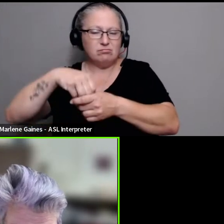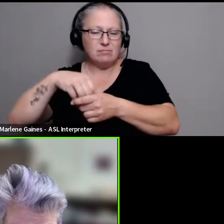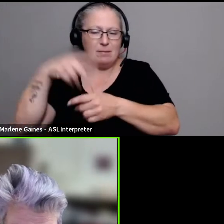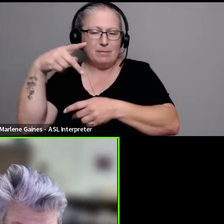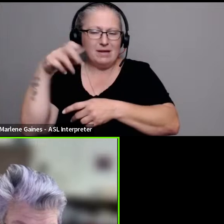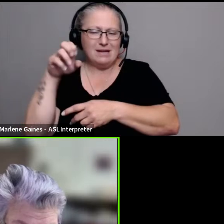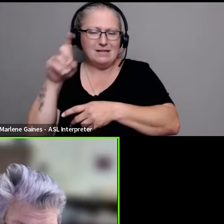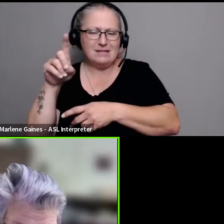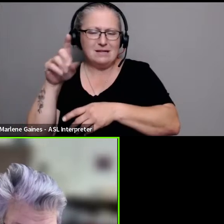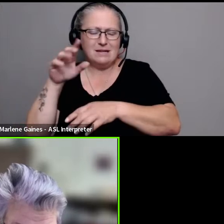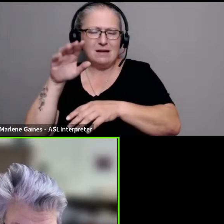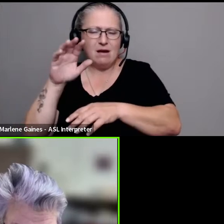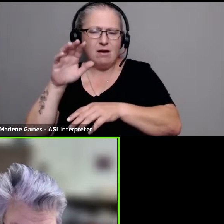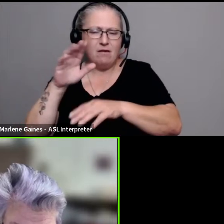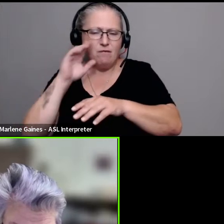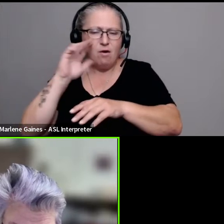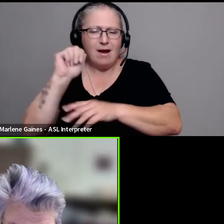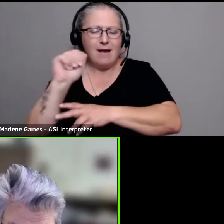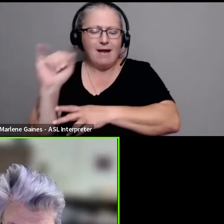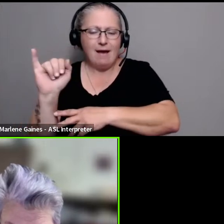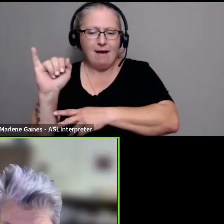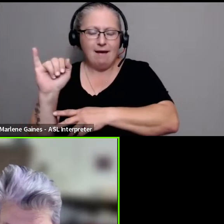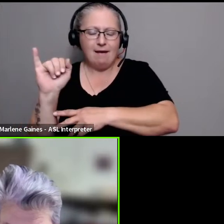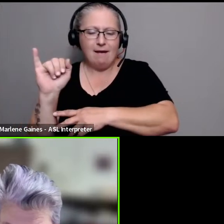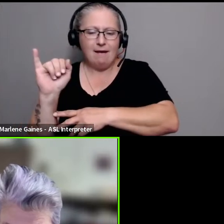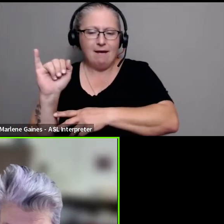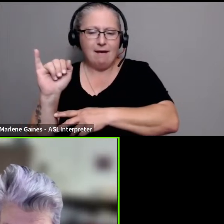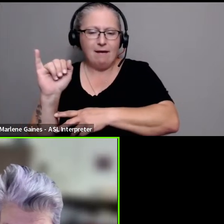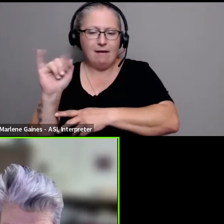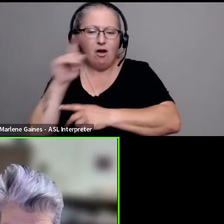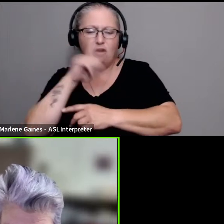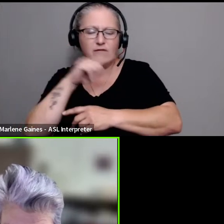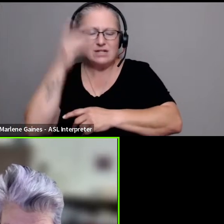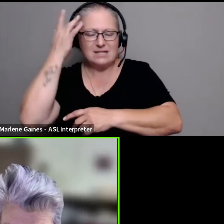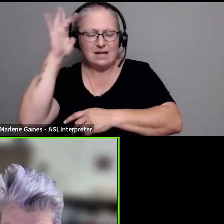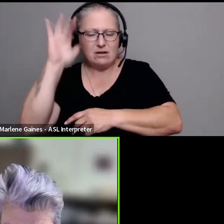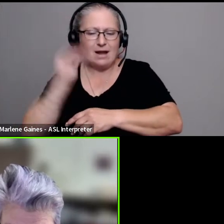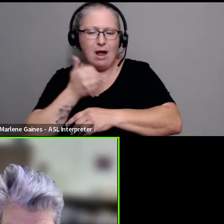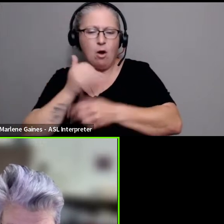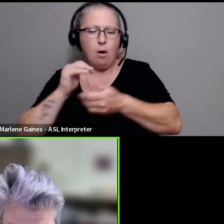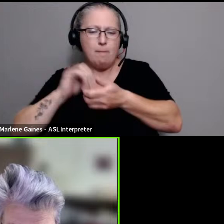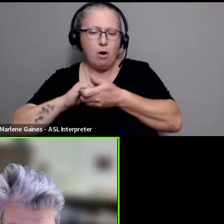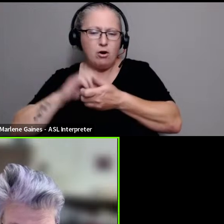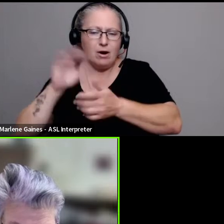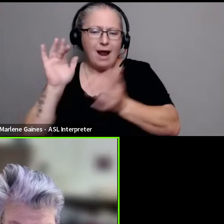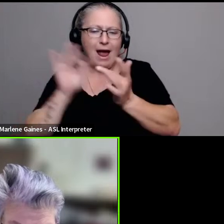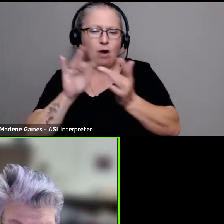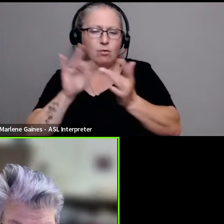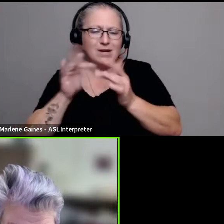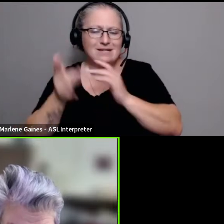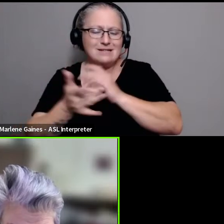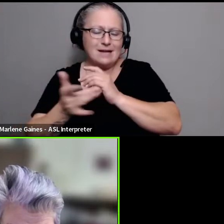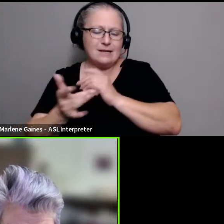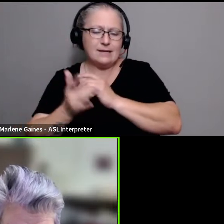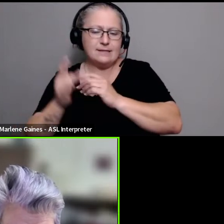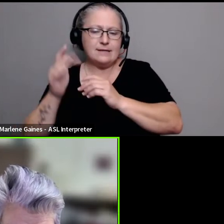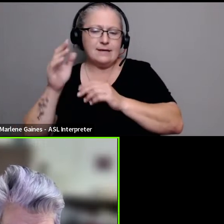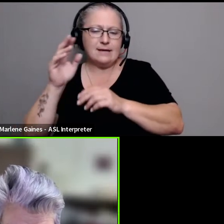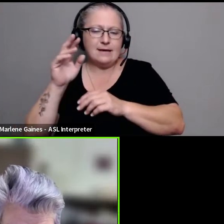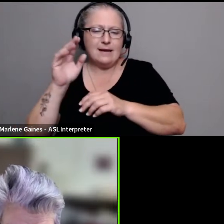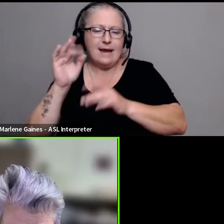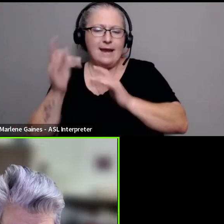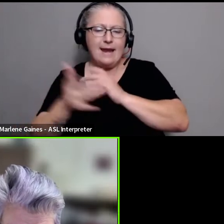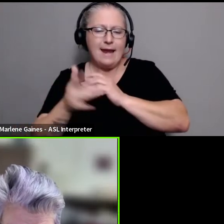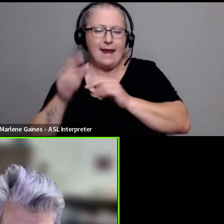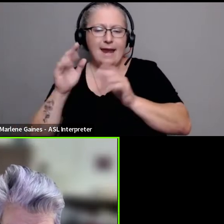PD on AI, artificial intelligence, with our partner OTAN, which is Outreach and Technical Assistant Network.